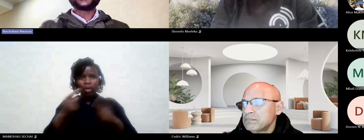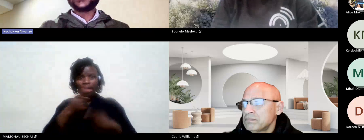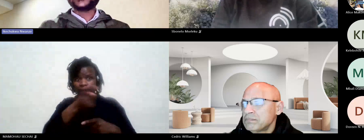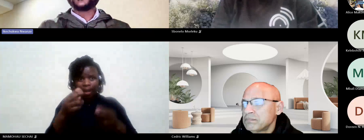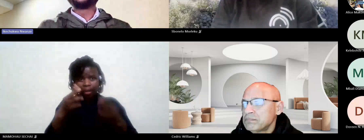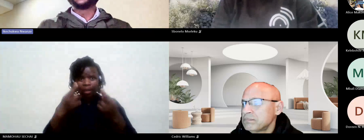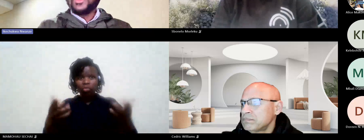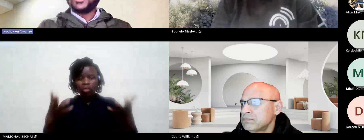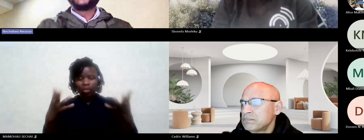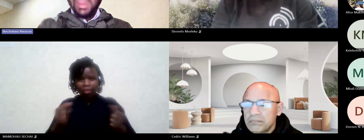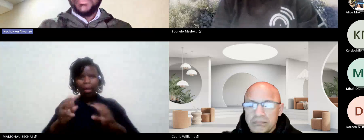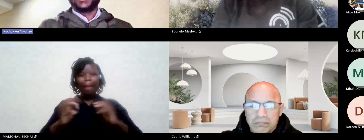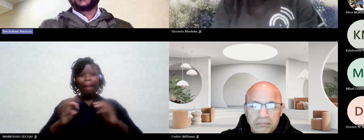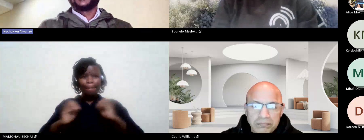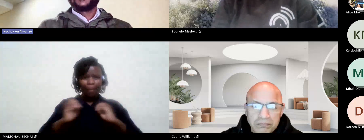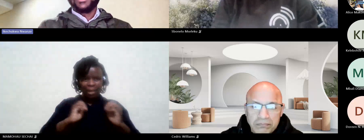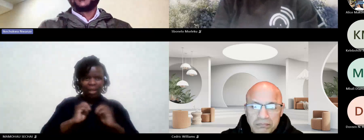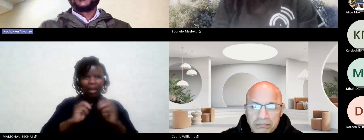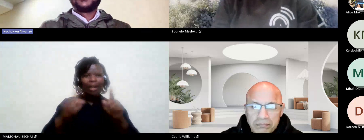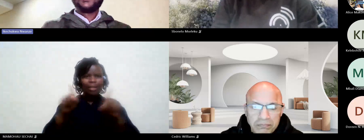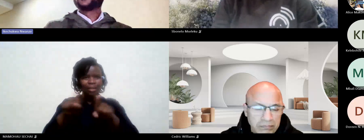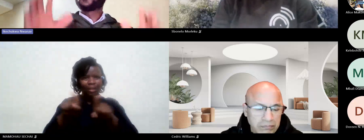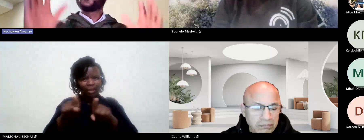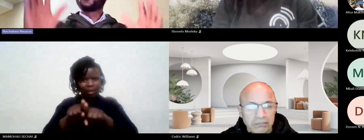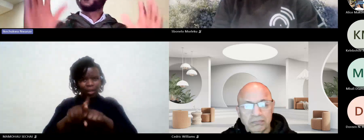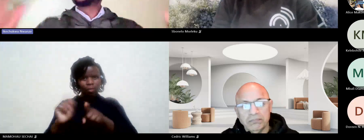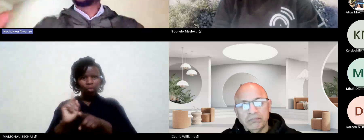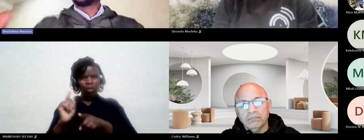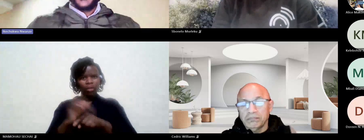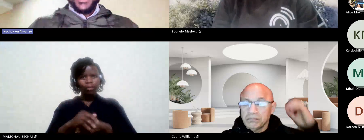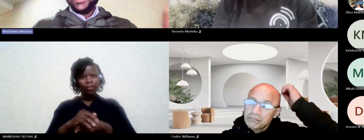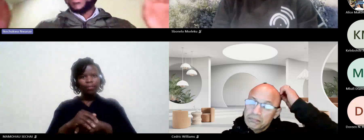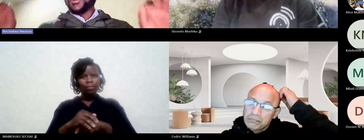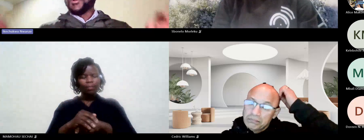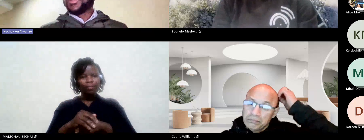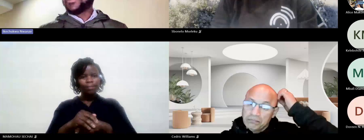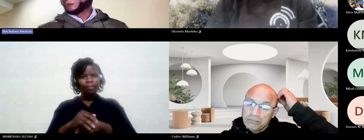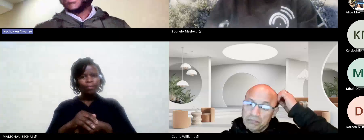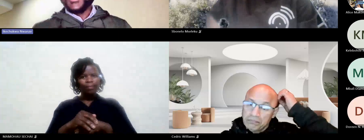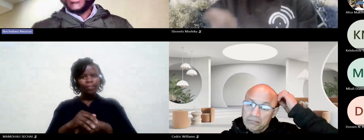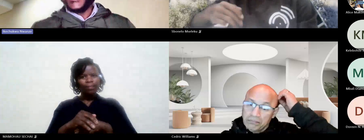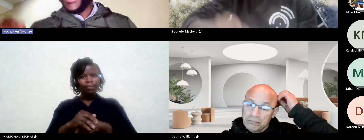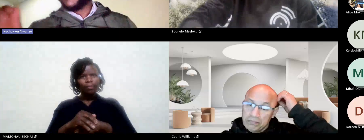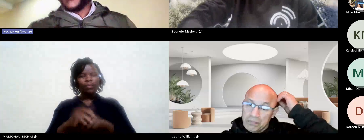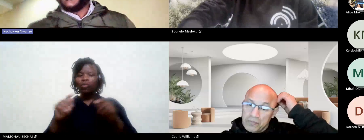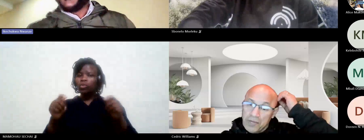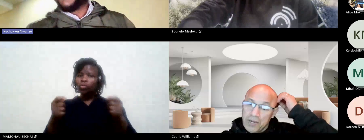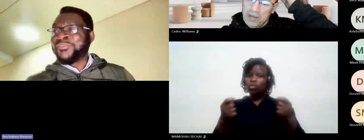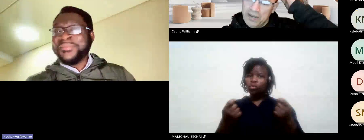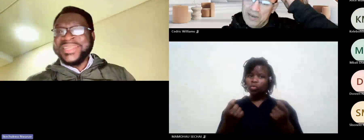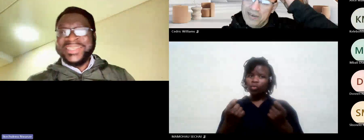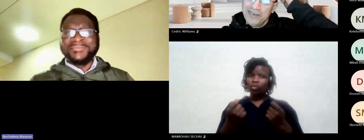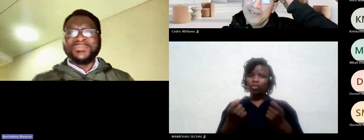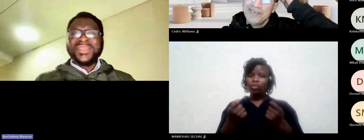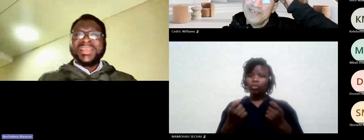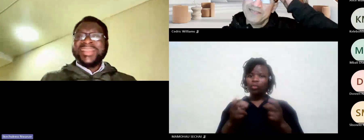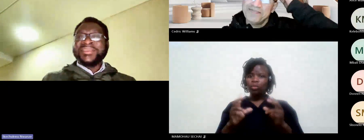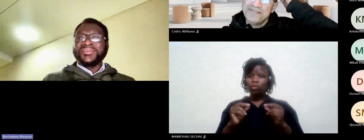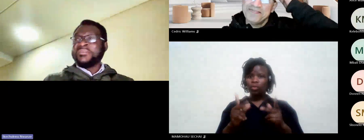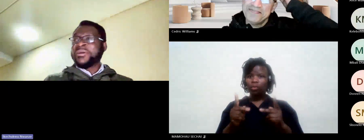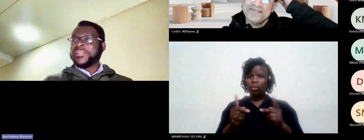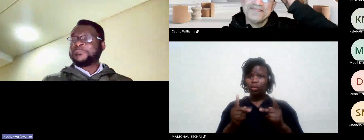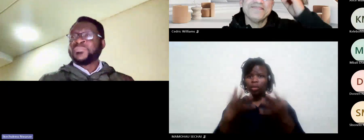in the African continent, is not being used for Africans. Yeah. So let me not go further. Let's not go further with that because we've gone 4 minutes